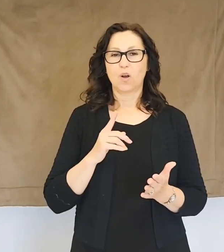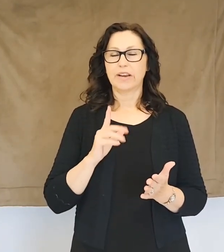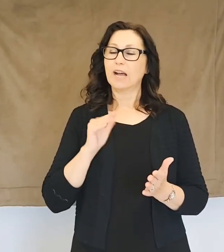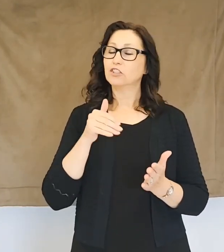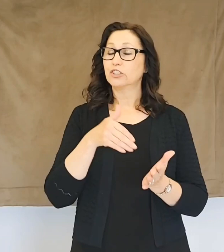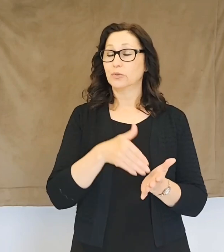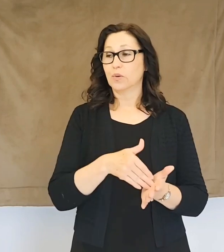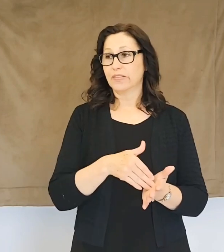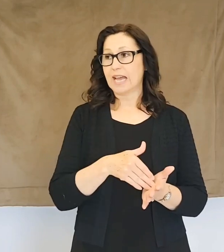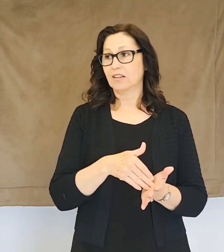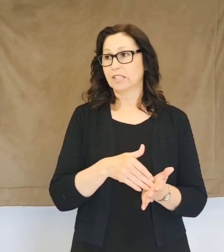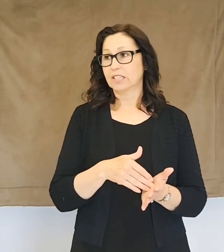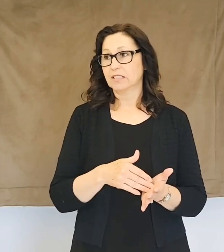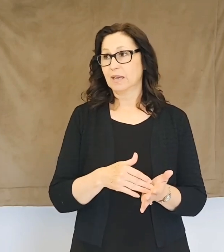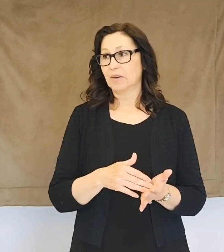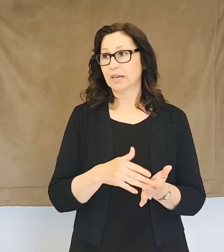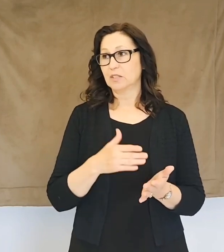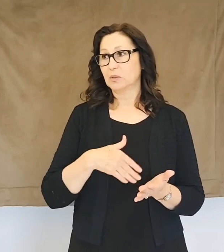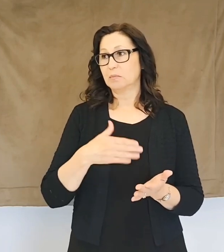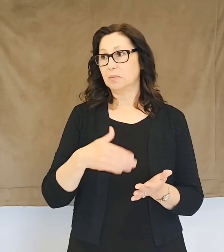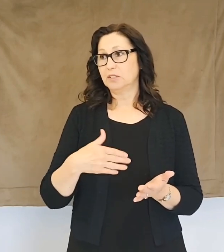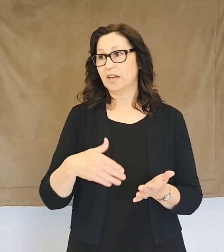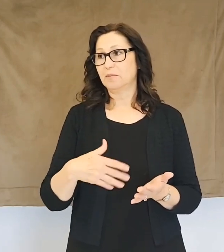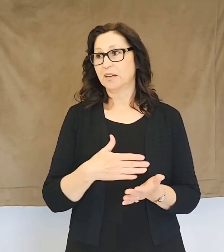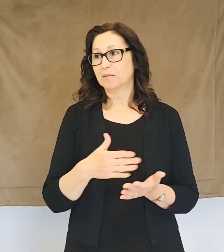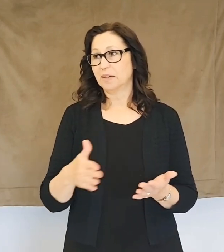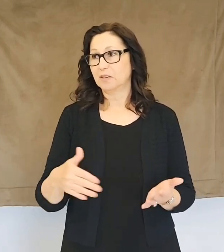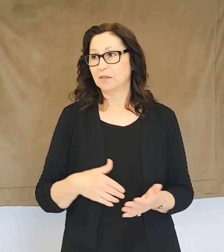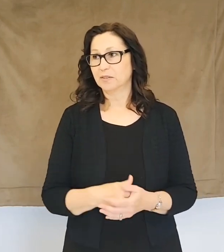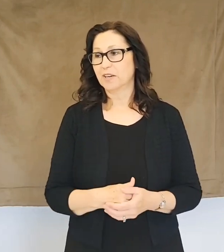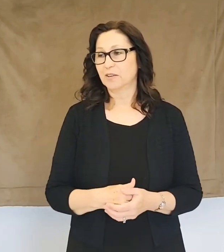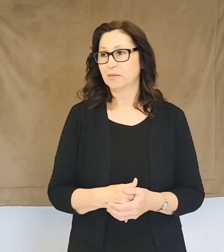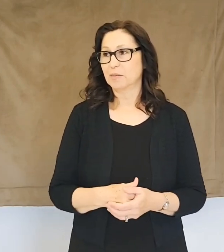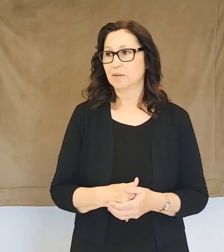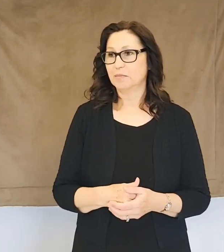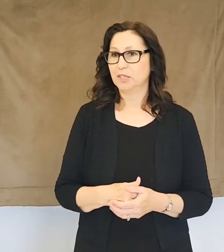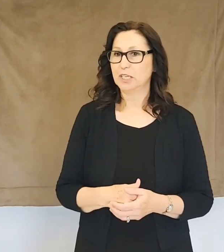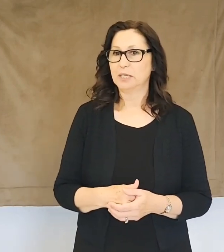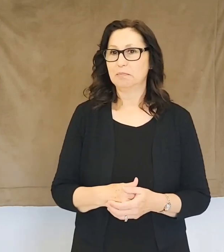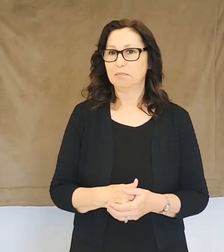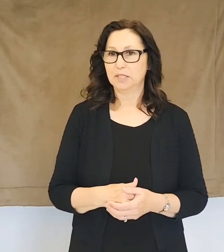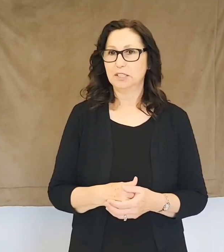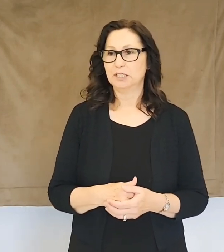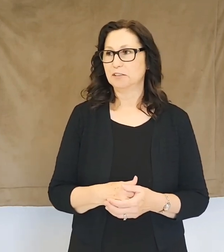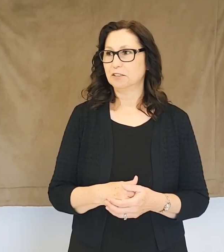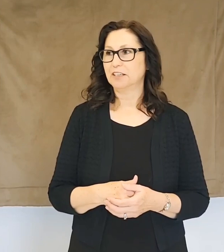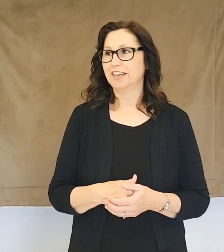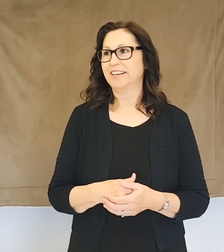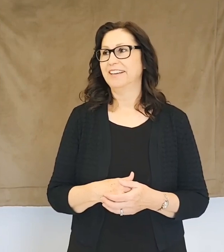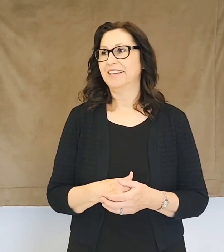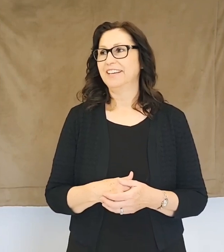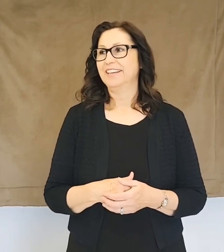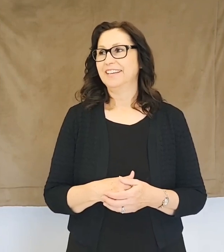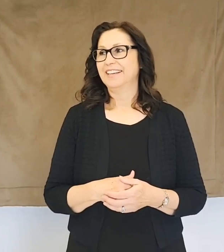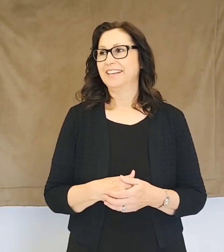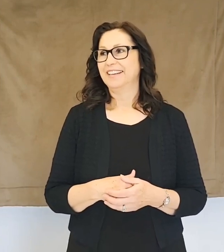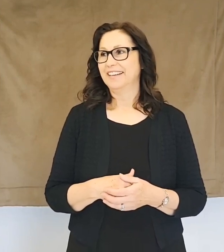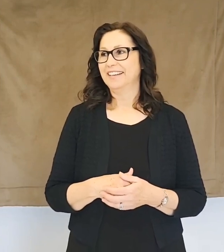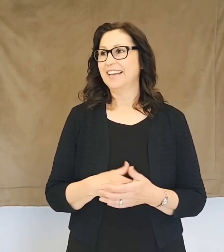1 through 1. I'll just do 1,000. I'm not going to do million. I'm not going to make you try to remember million and billion and trillion.